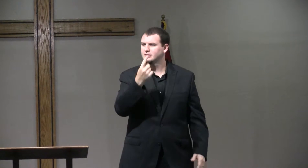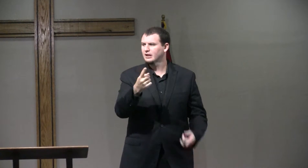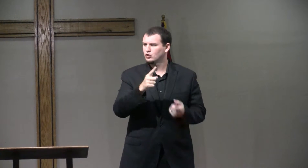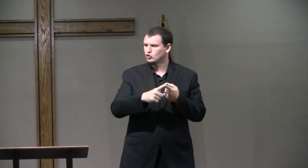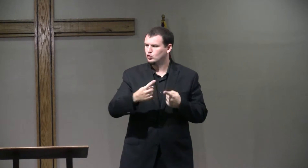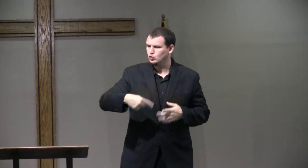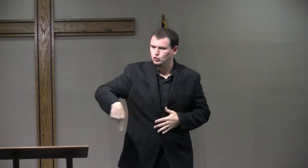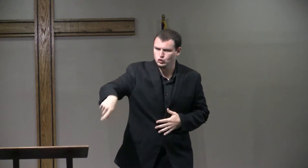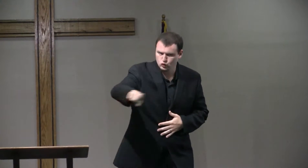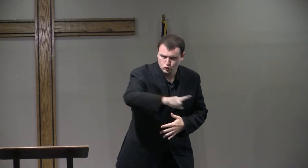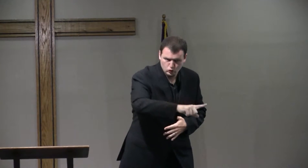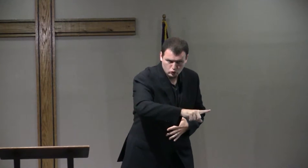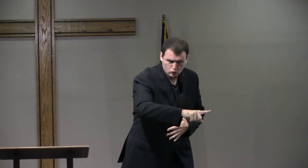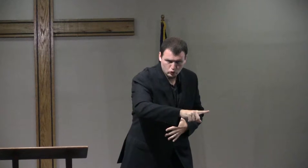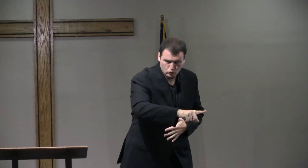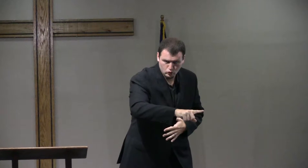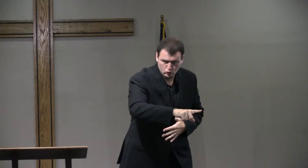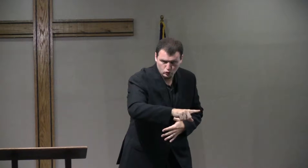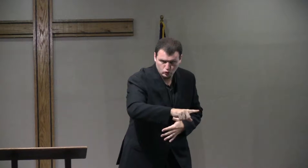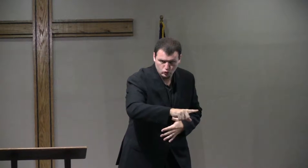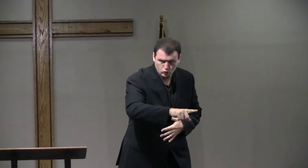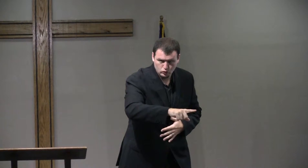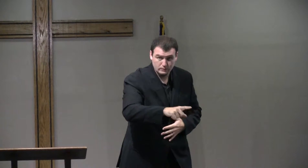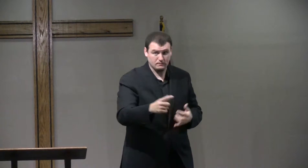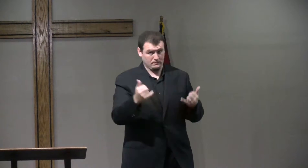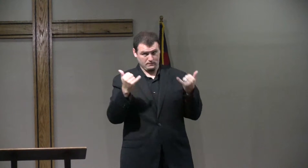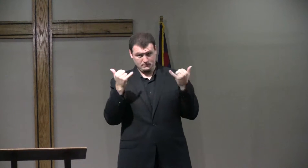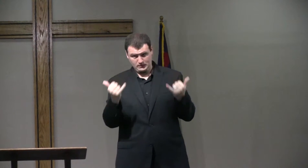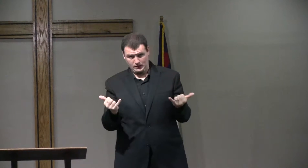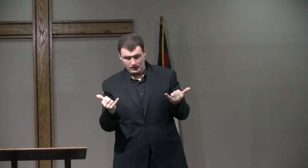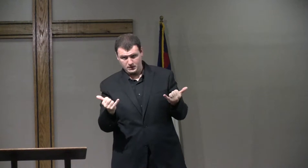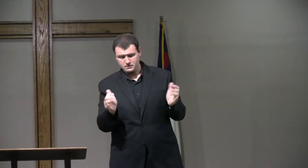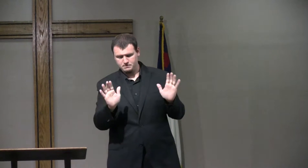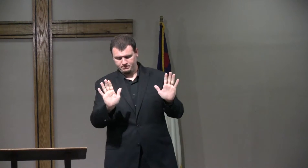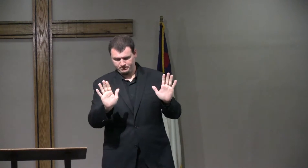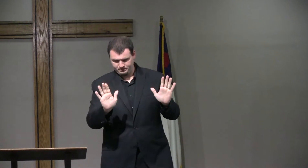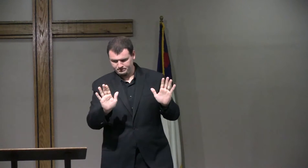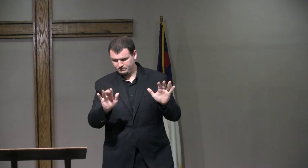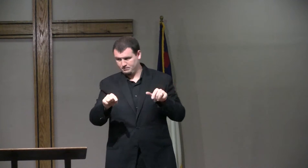Jesus brings up and says, but I say unto you,